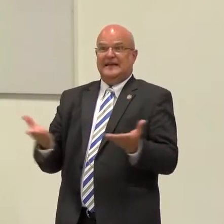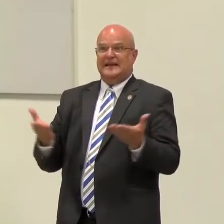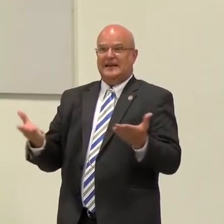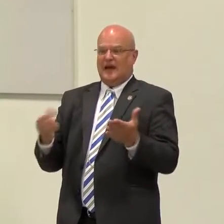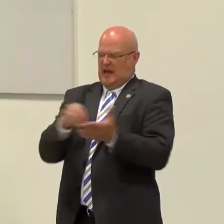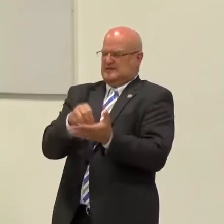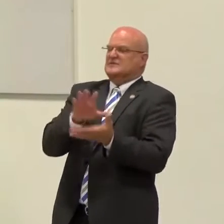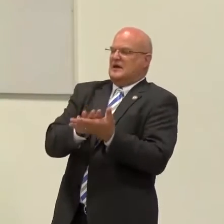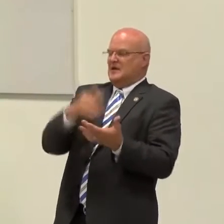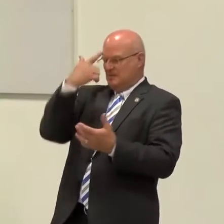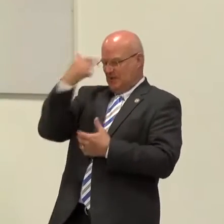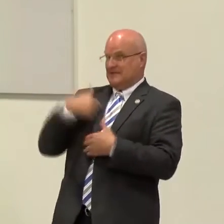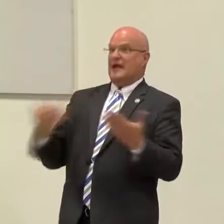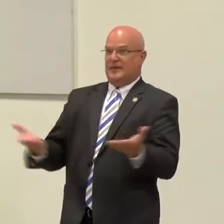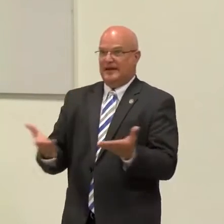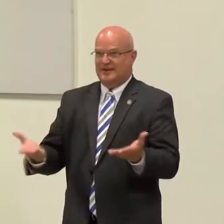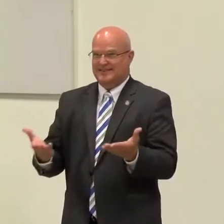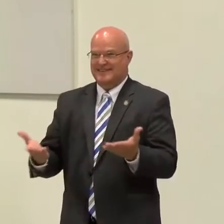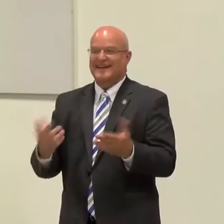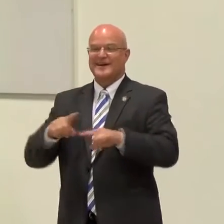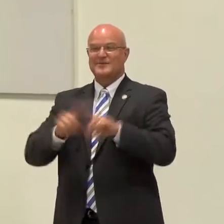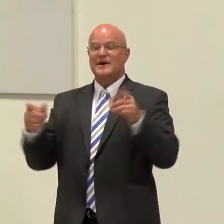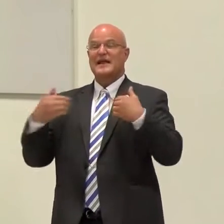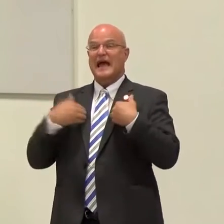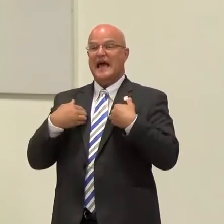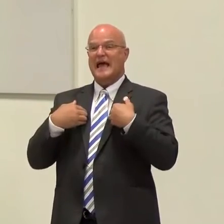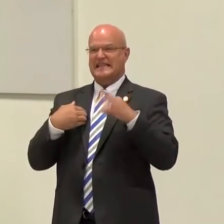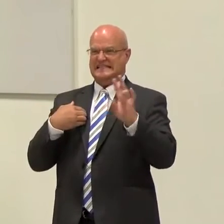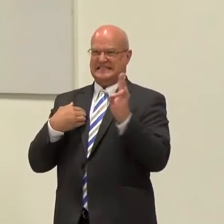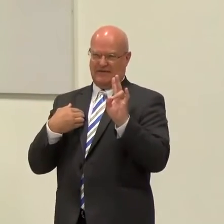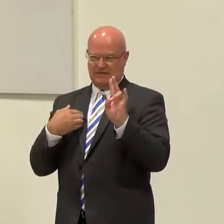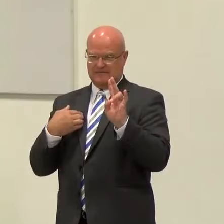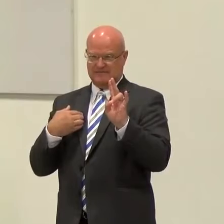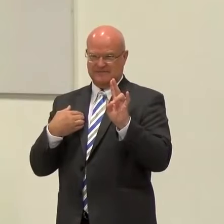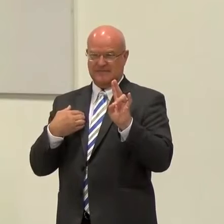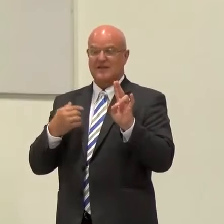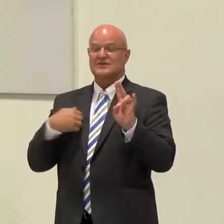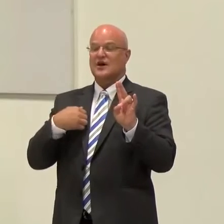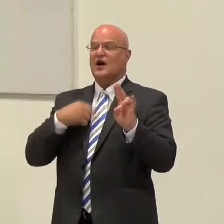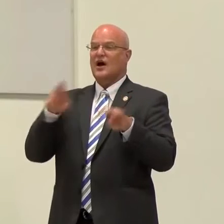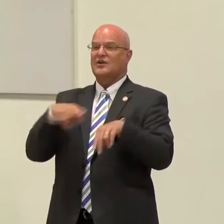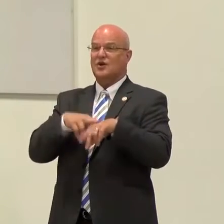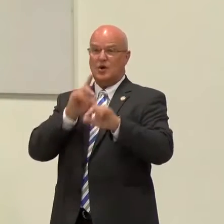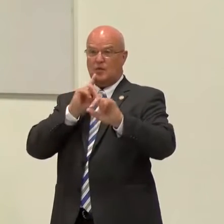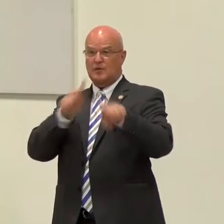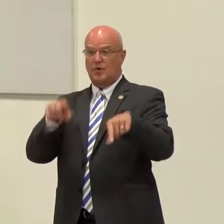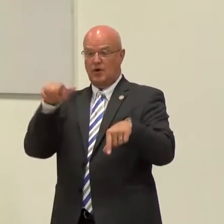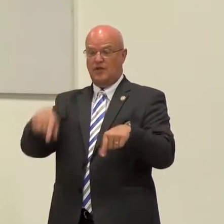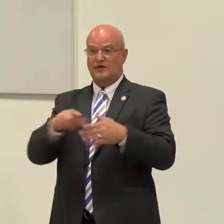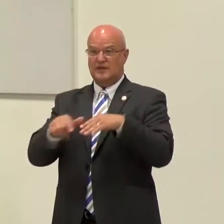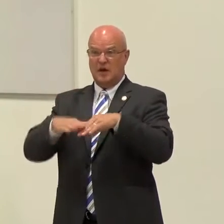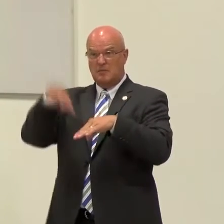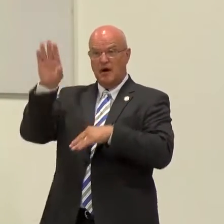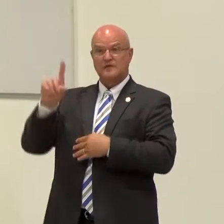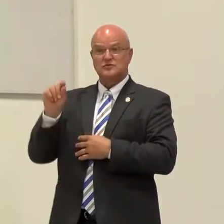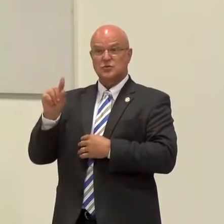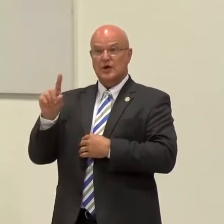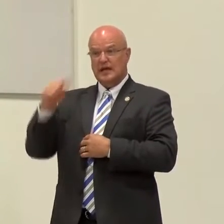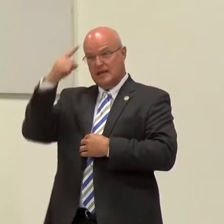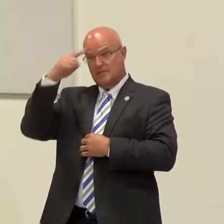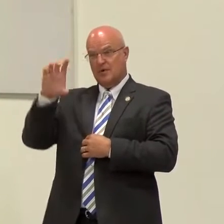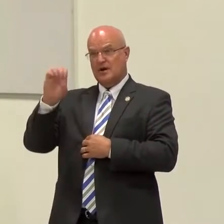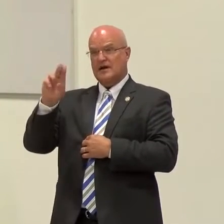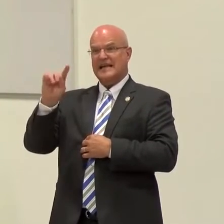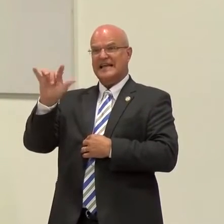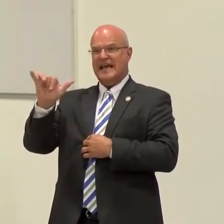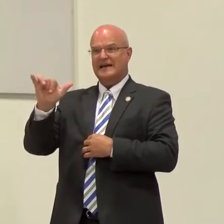I put that in there because I'm here, but it had down to 7. And so I usually only report on those that are above 20 per